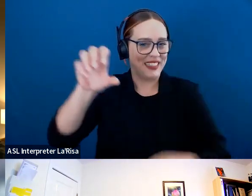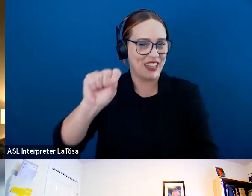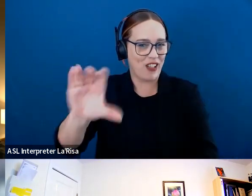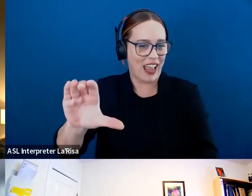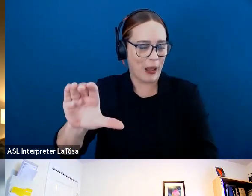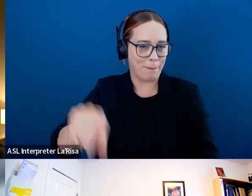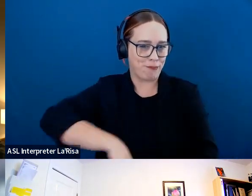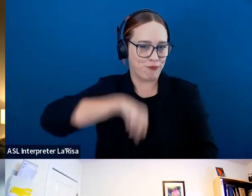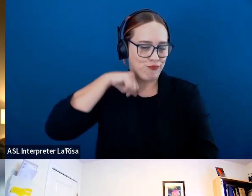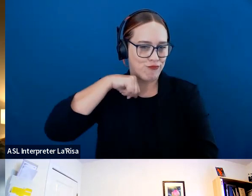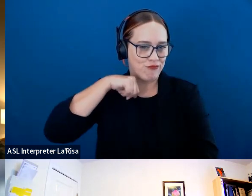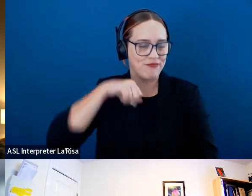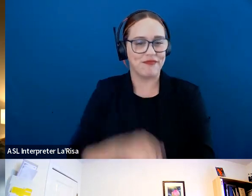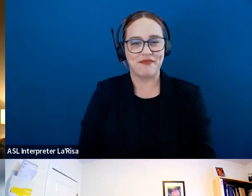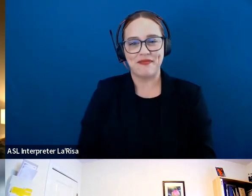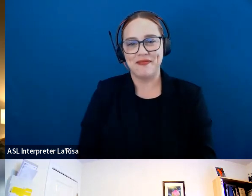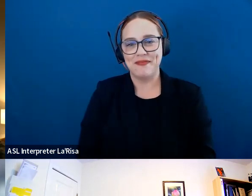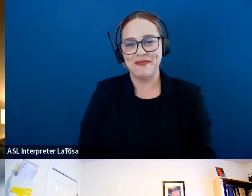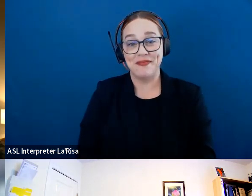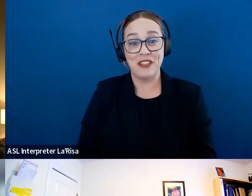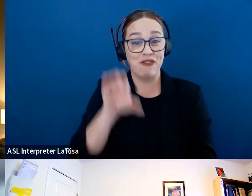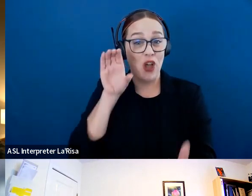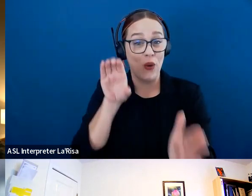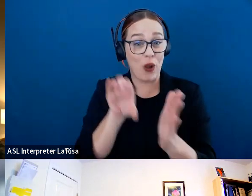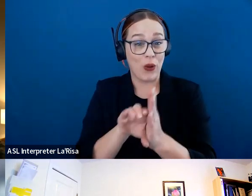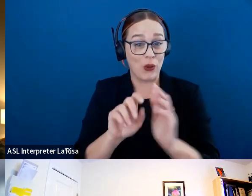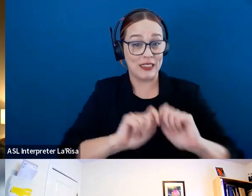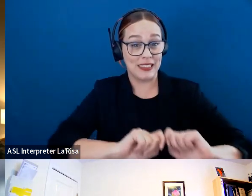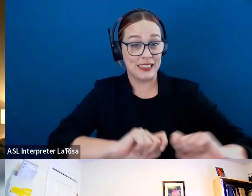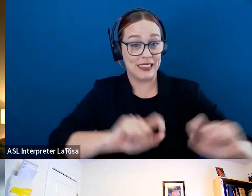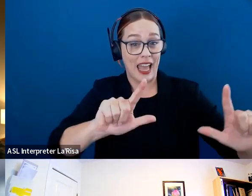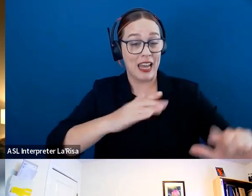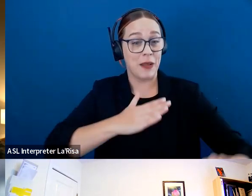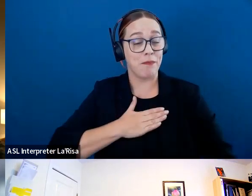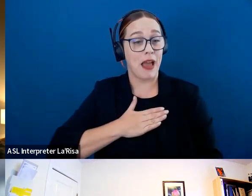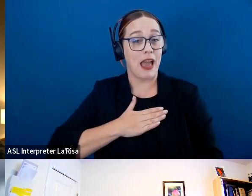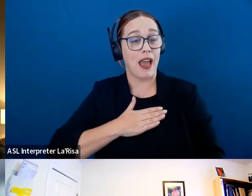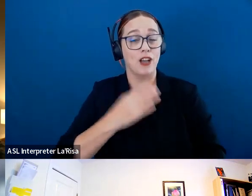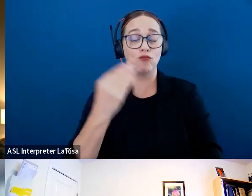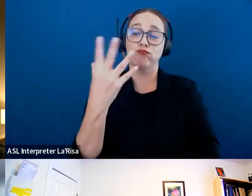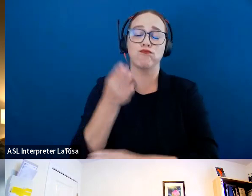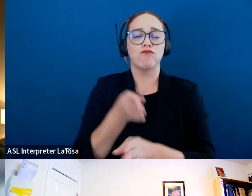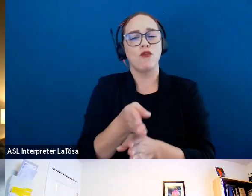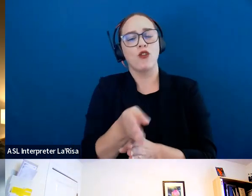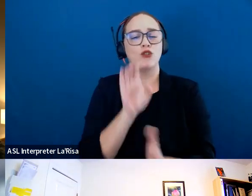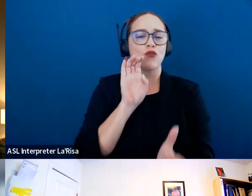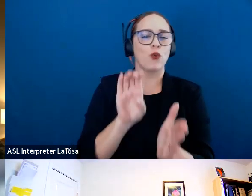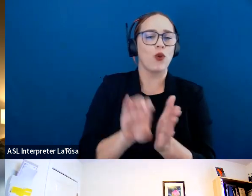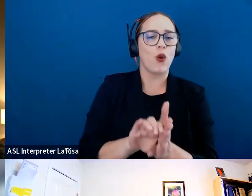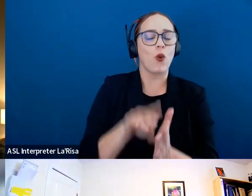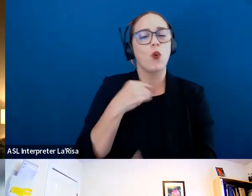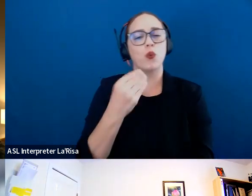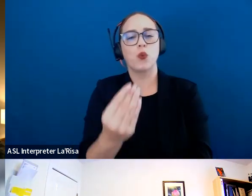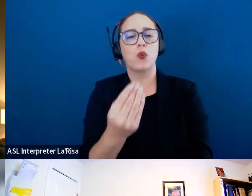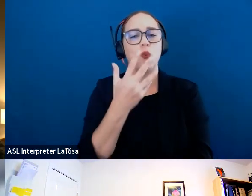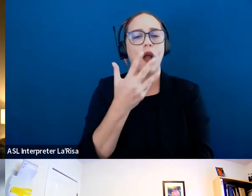fact. On the photo on this slide is my headshot, and I am a white woman with